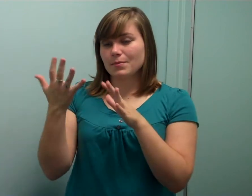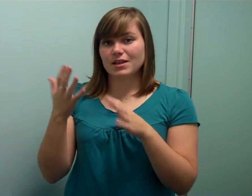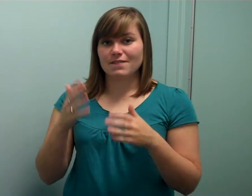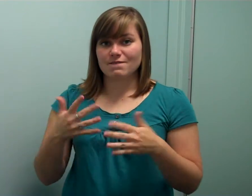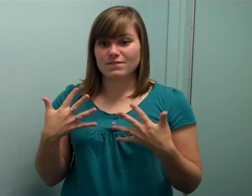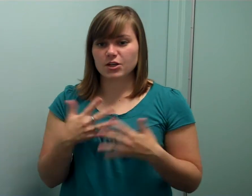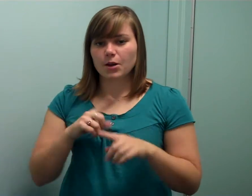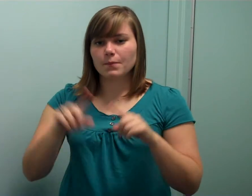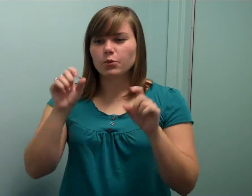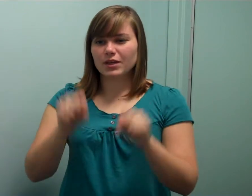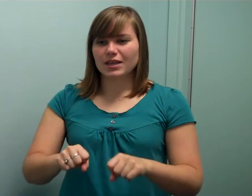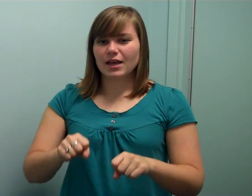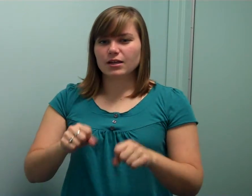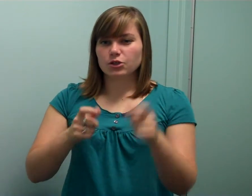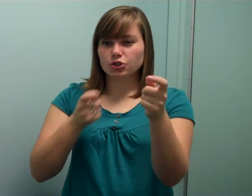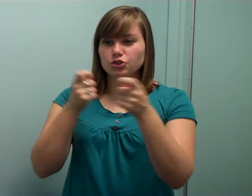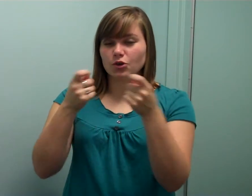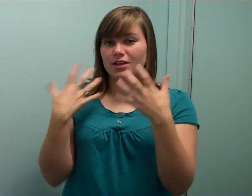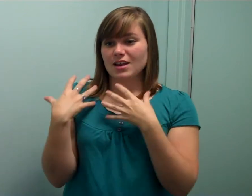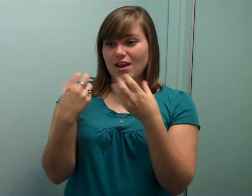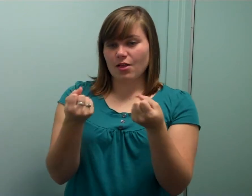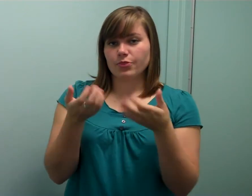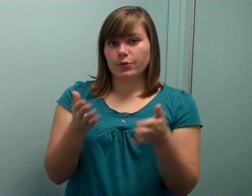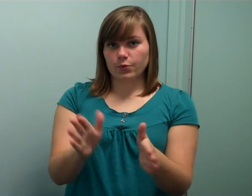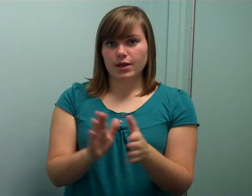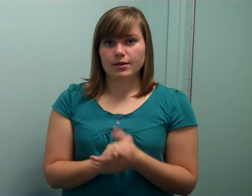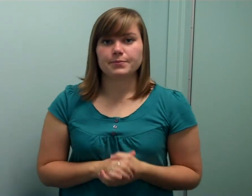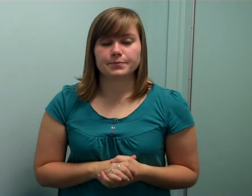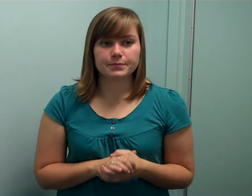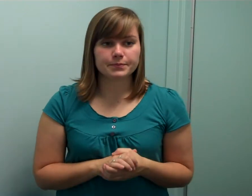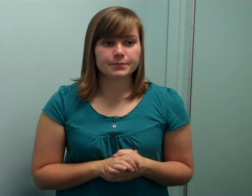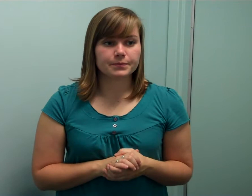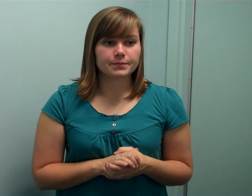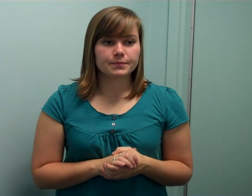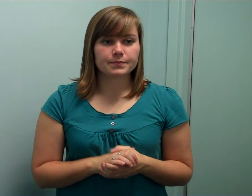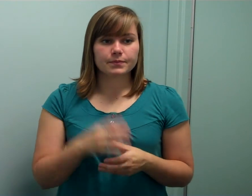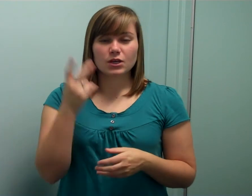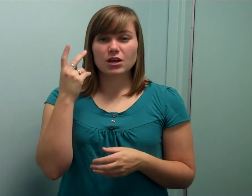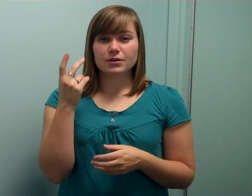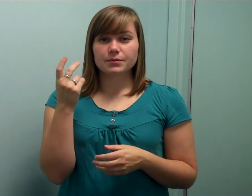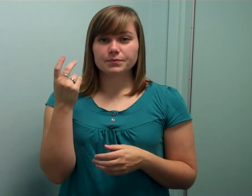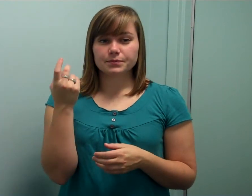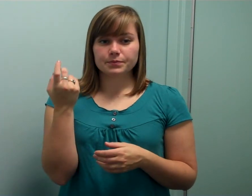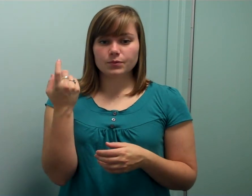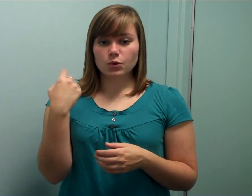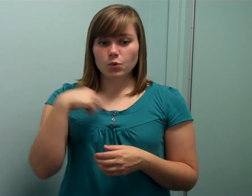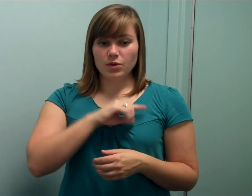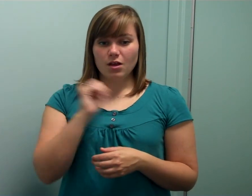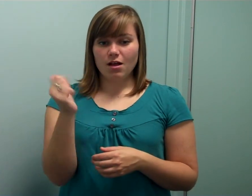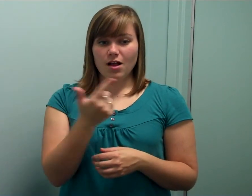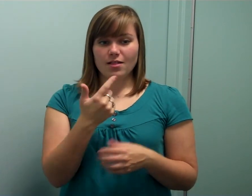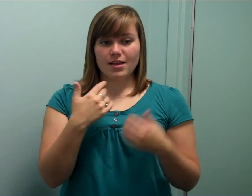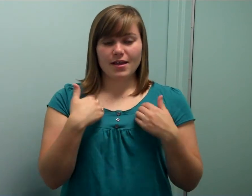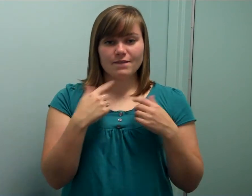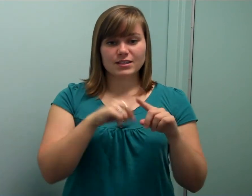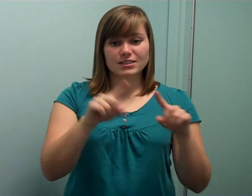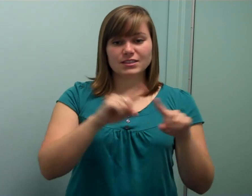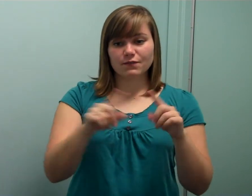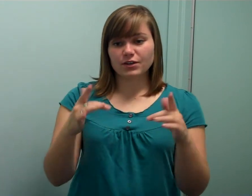and deal with it in healthy and productive ways. You see, we each have places, events, situations